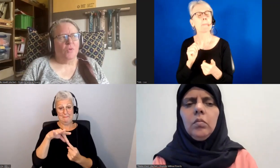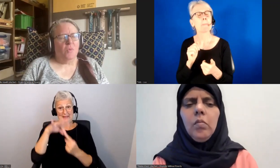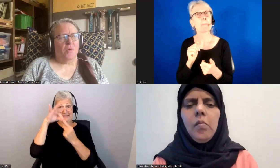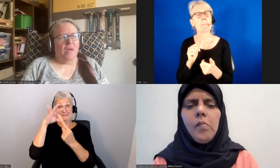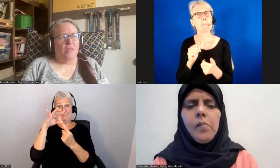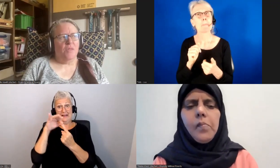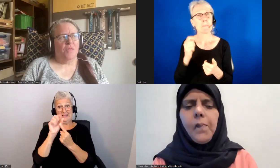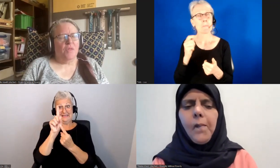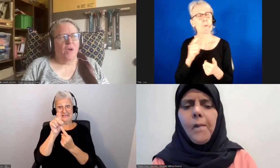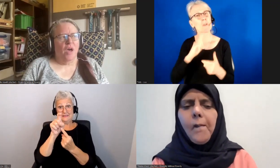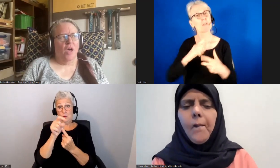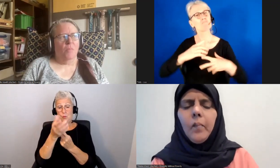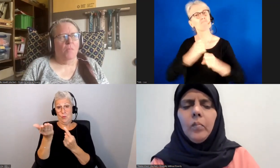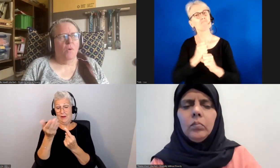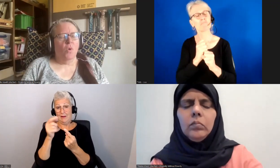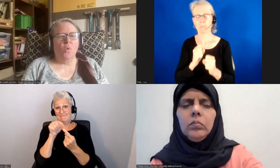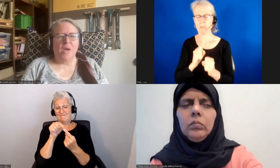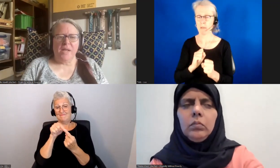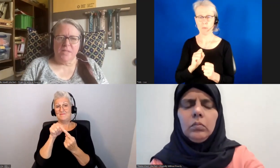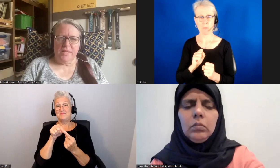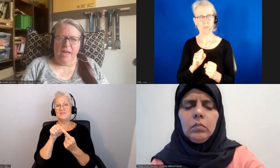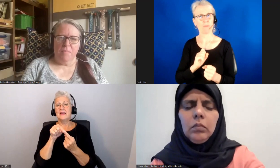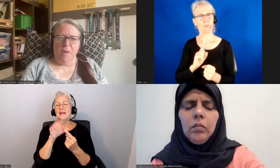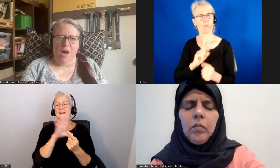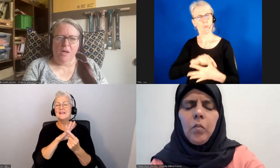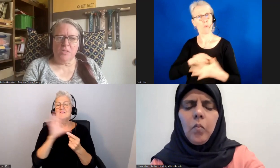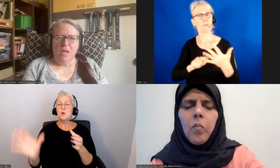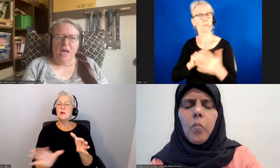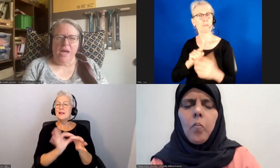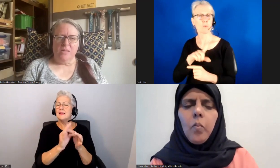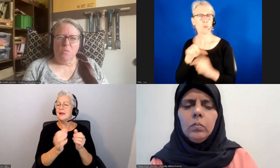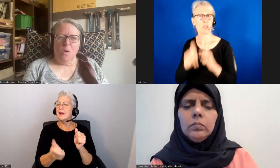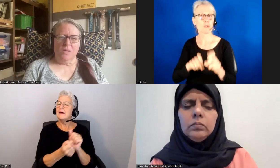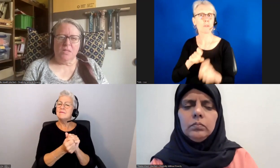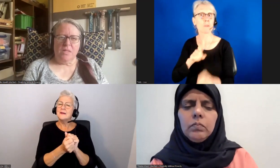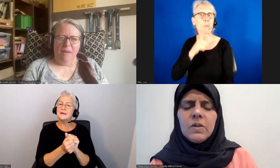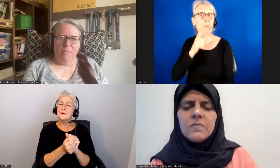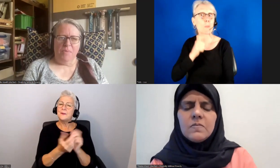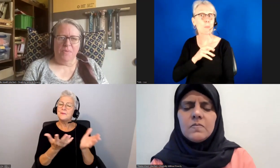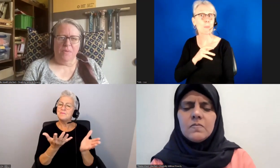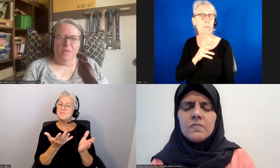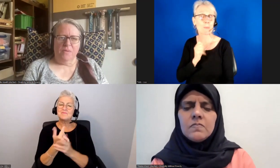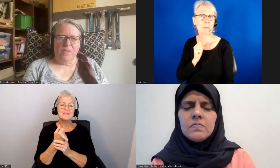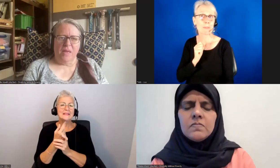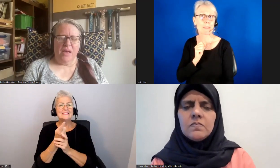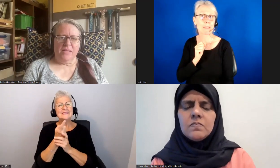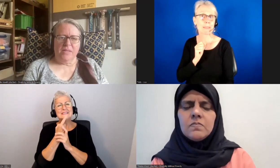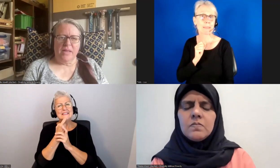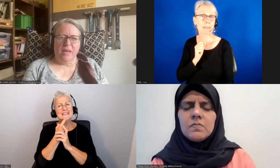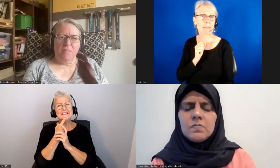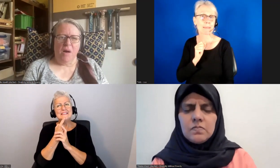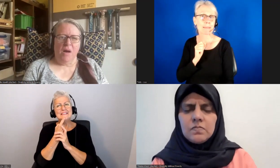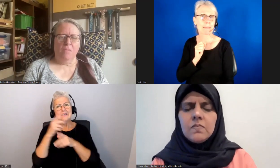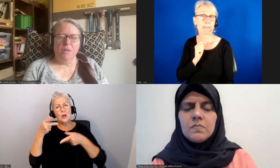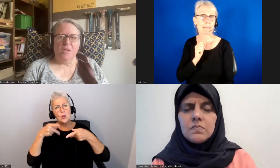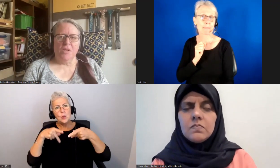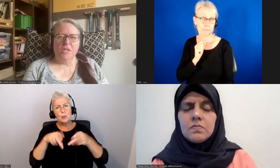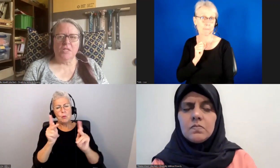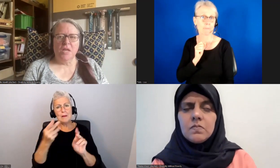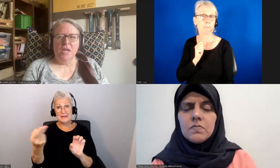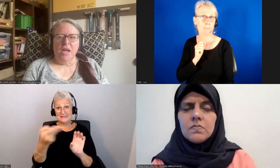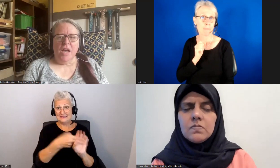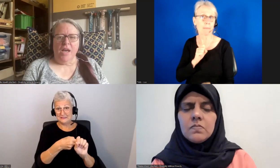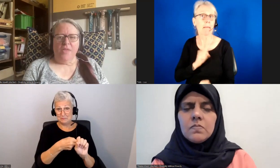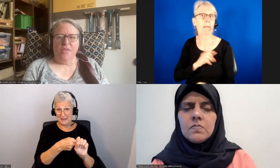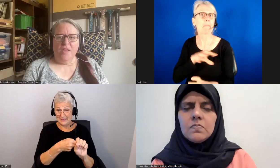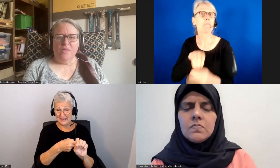have to do with who gets to take part and to what depth do they get to take part.